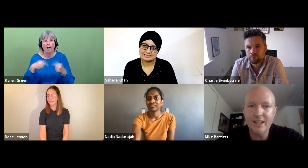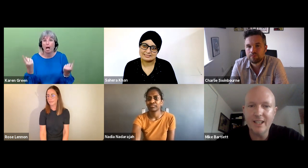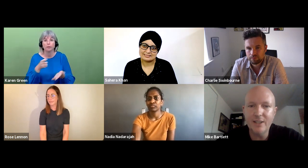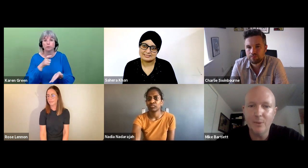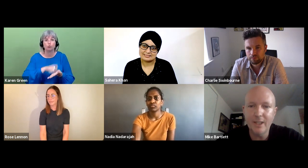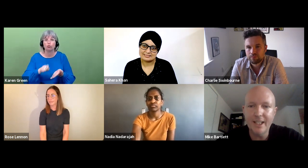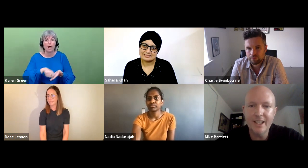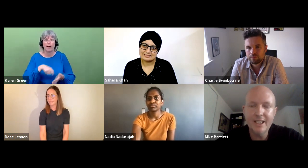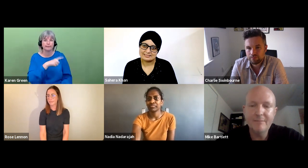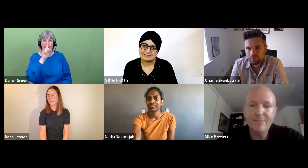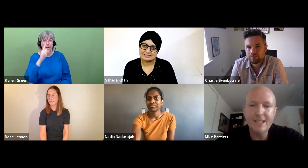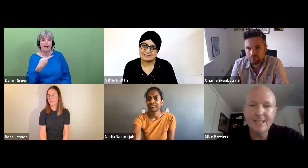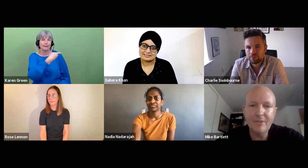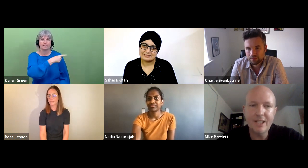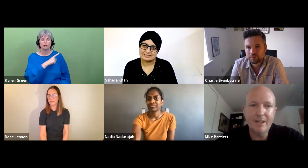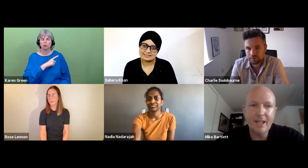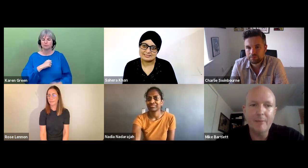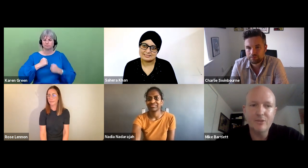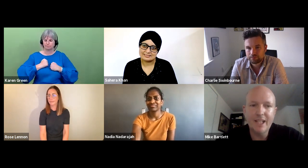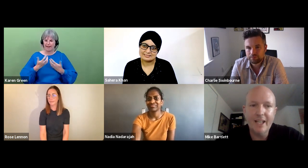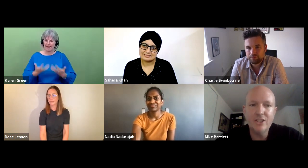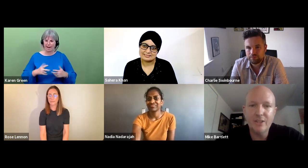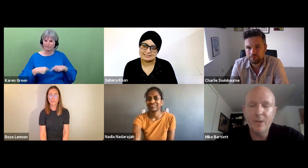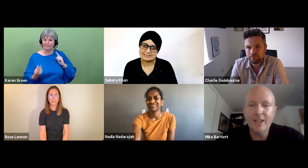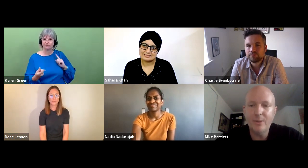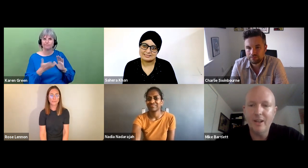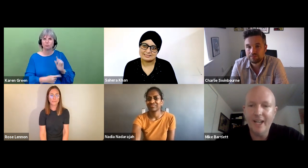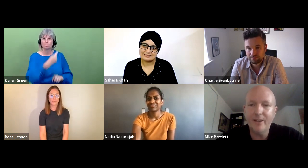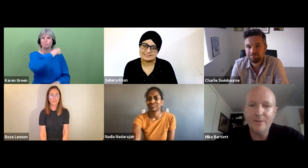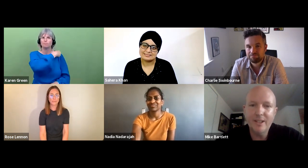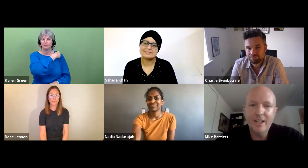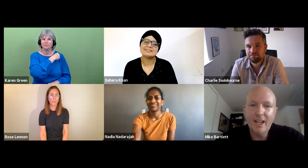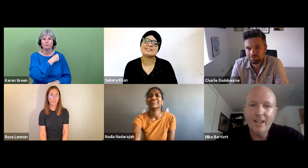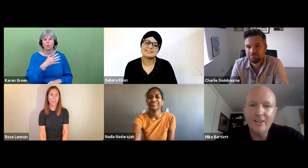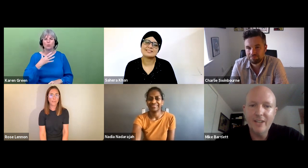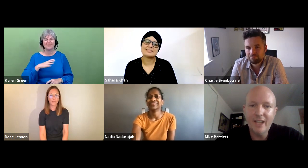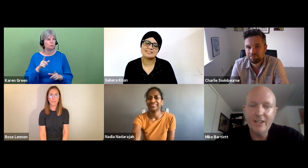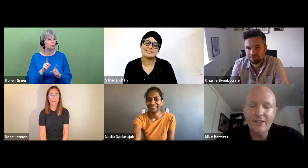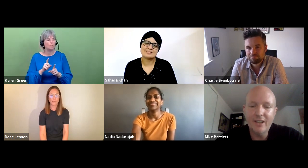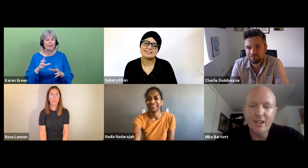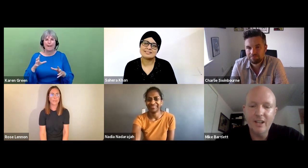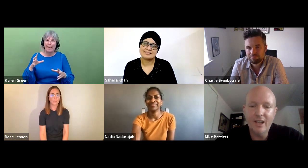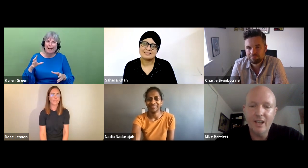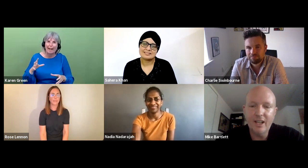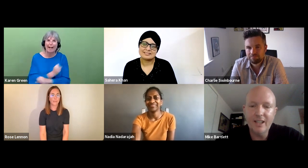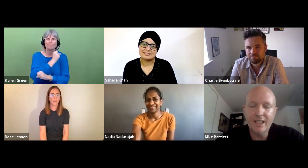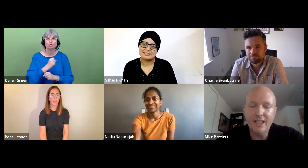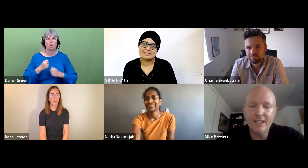think equally there's something about capturing the energy of where you are now. And I think